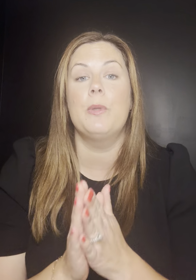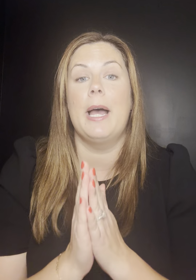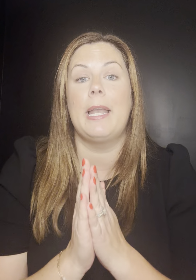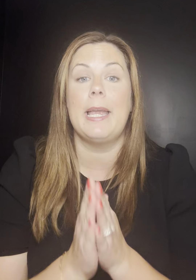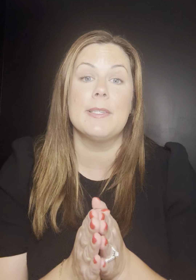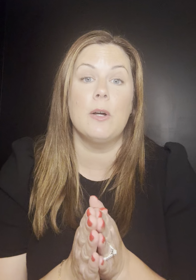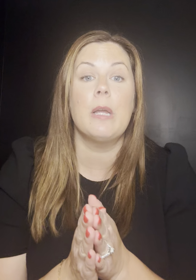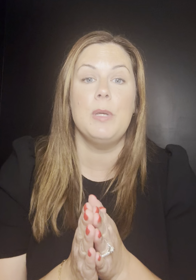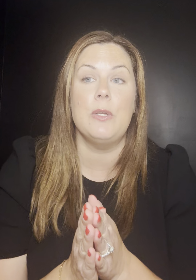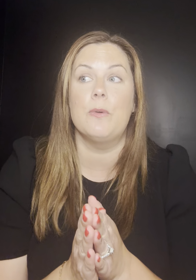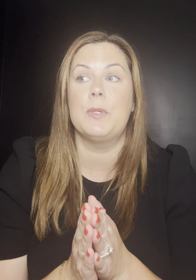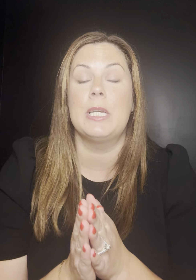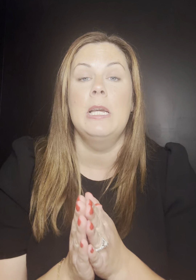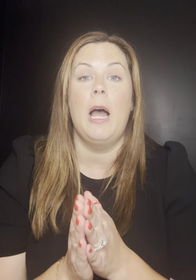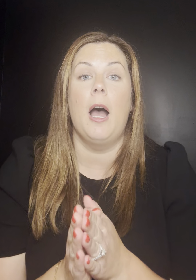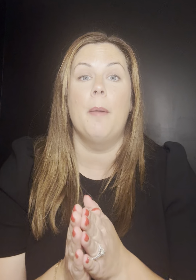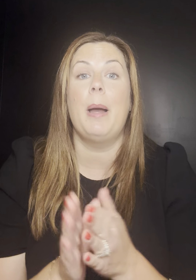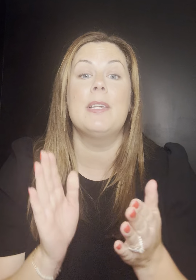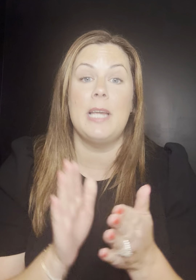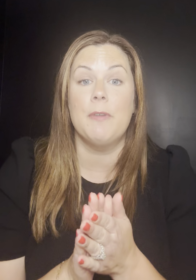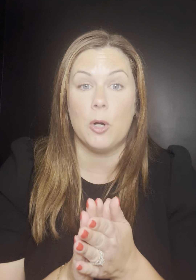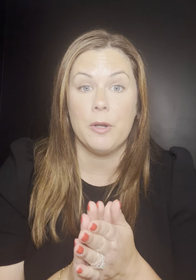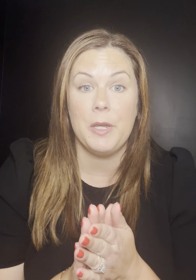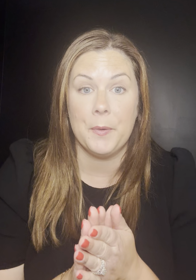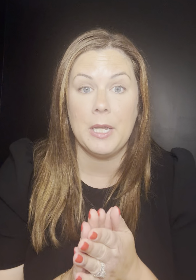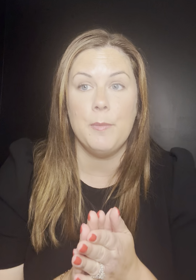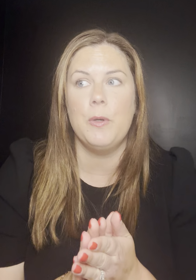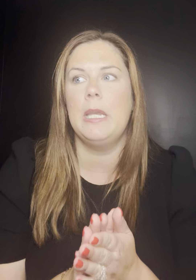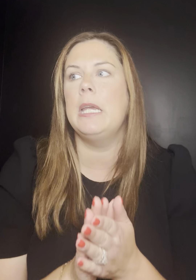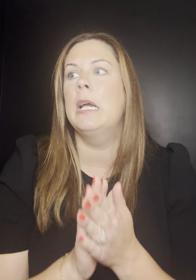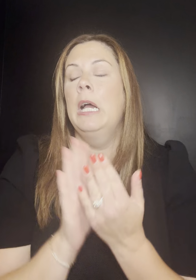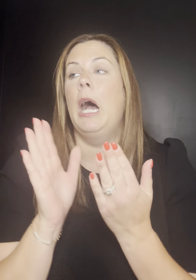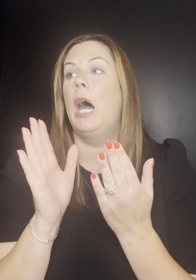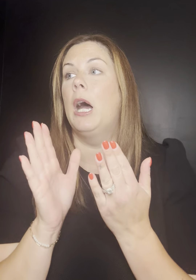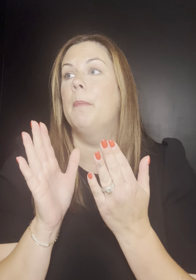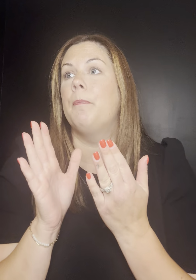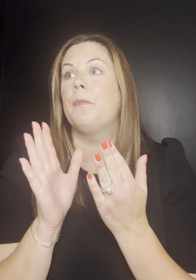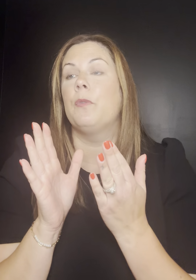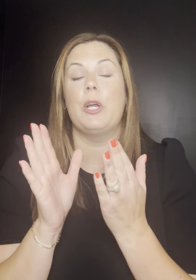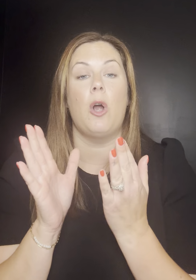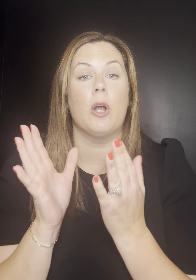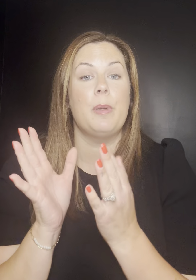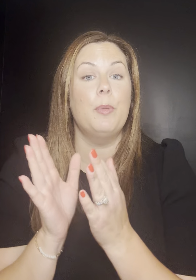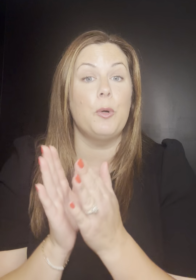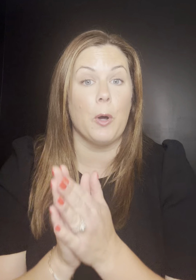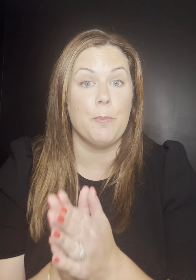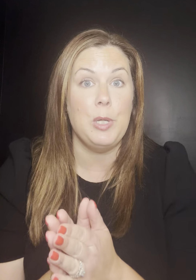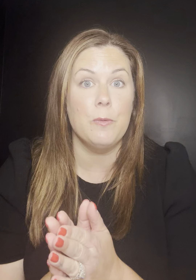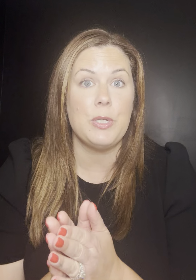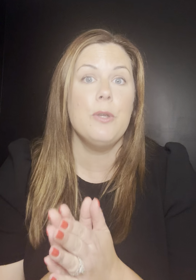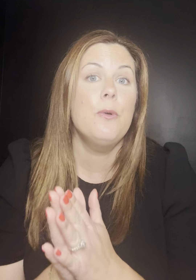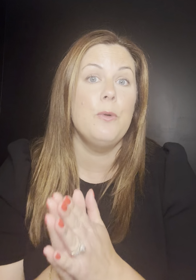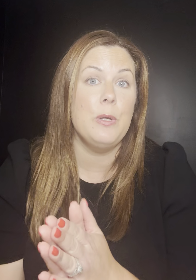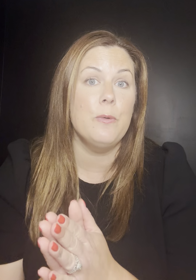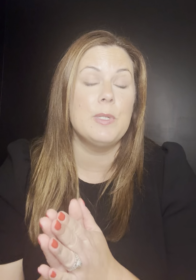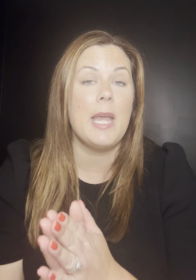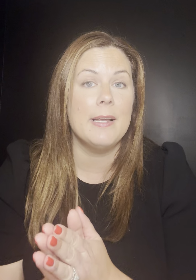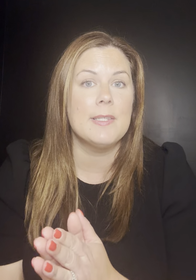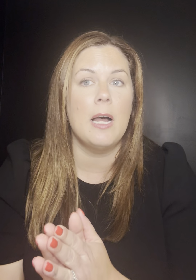that ASL can be used by the deaf and hard of hearing community. There are people who are mute who use ASL.